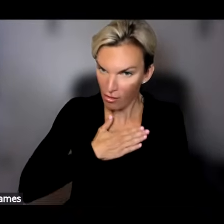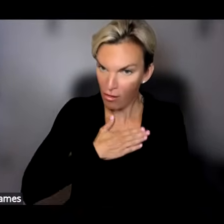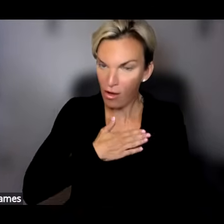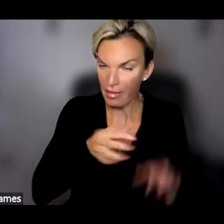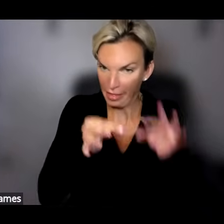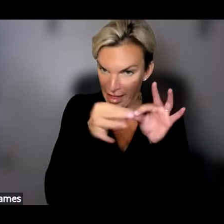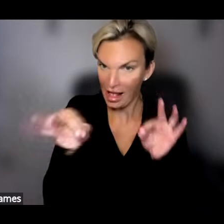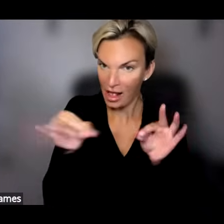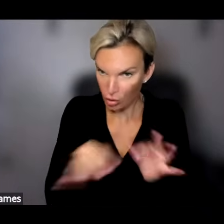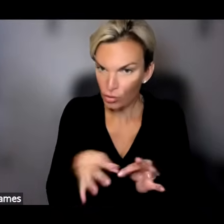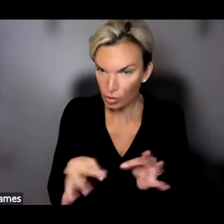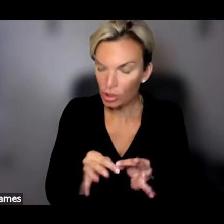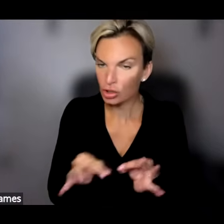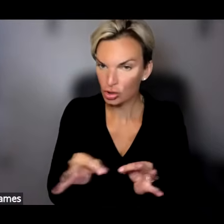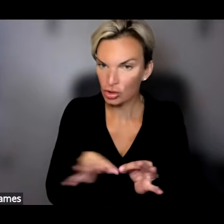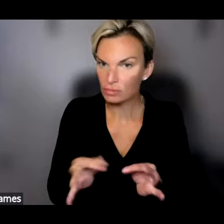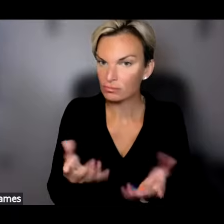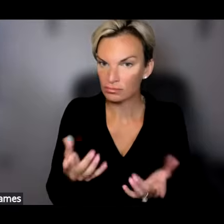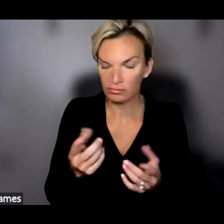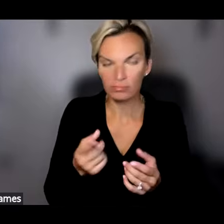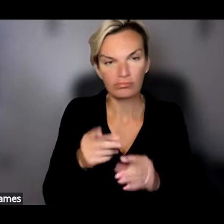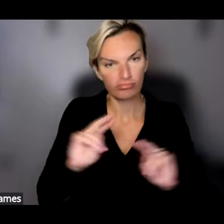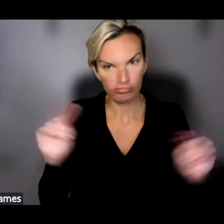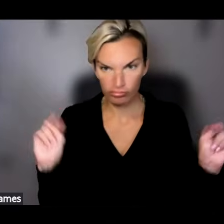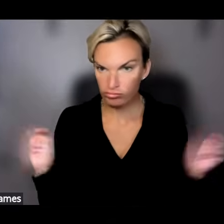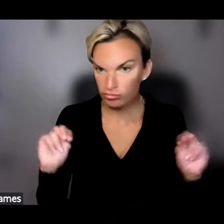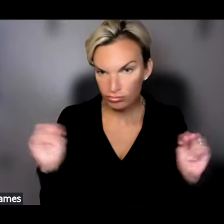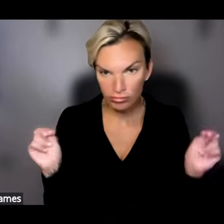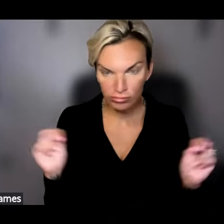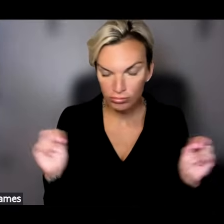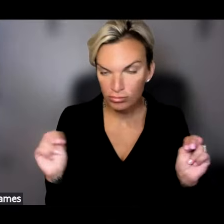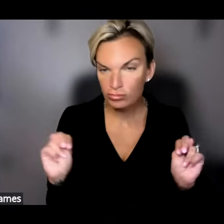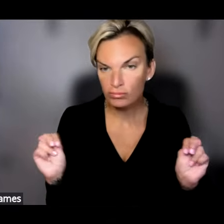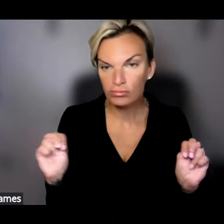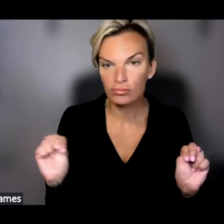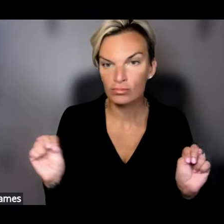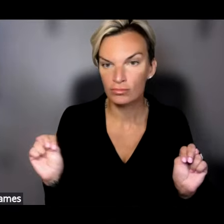it's non-bias. It is a more